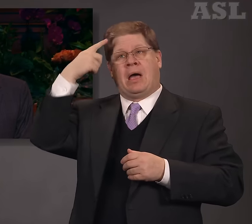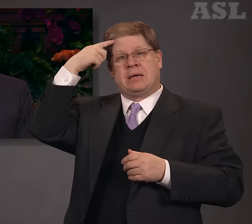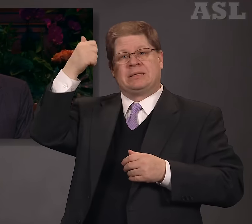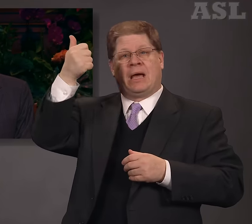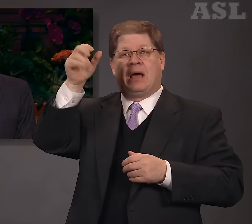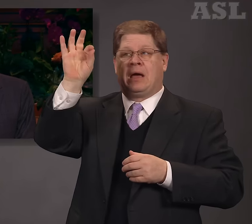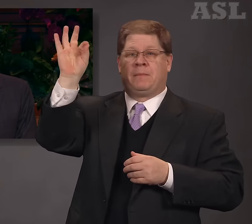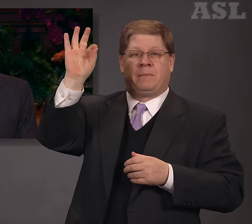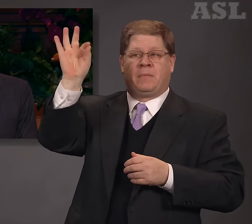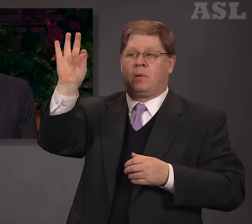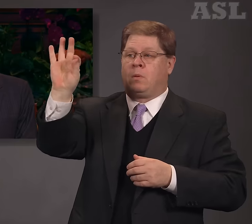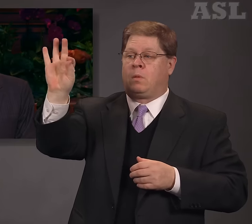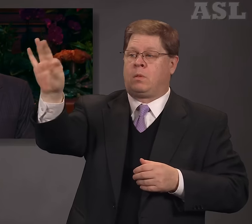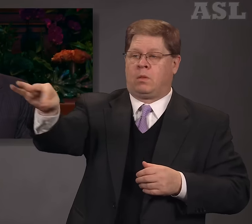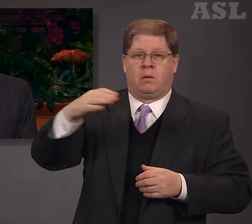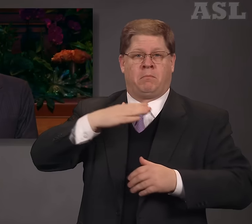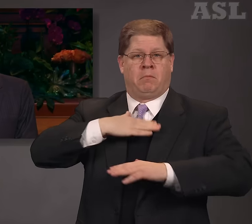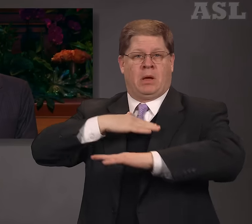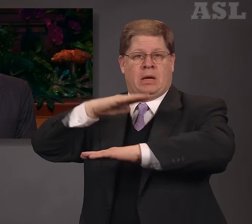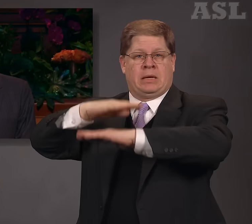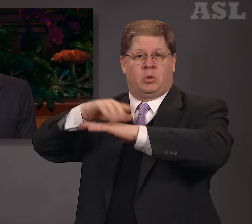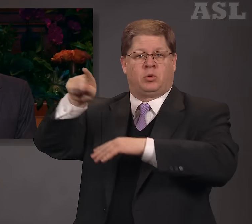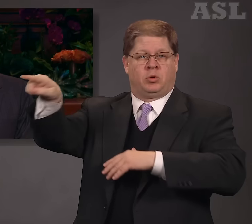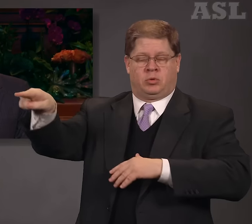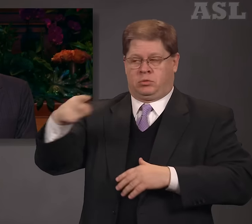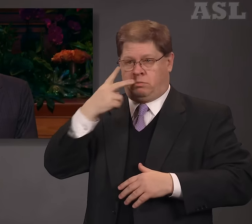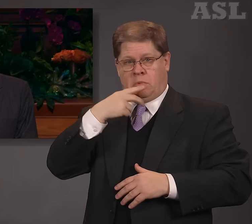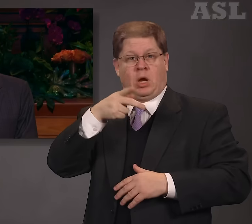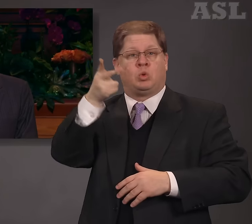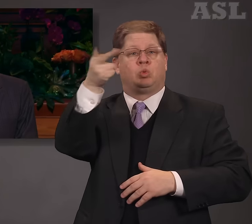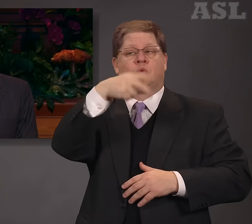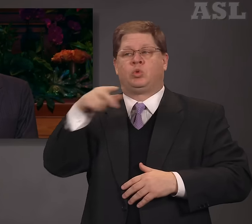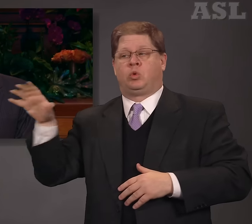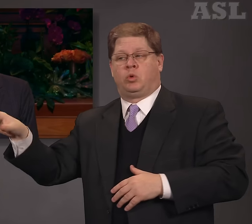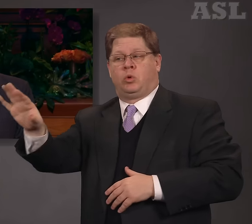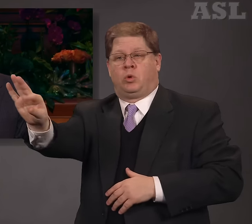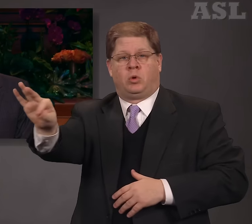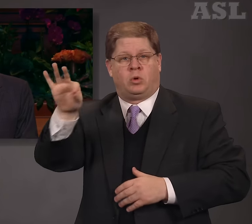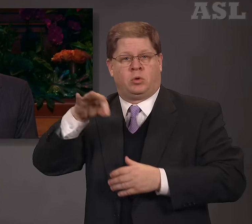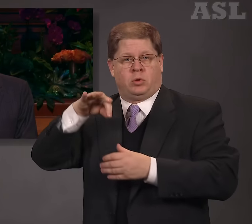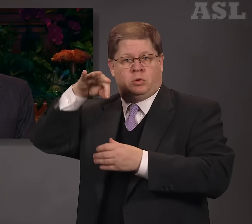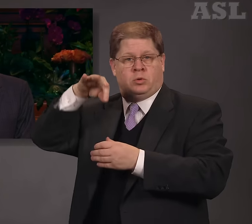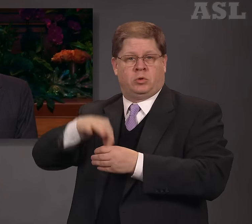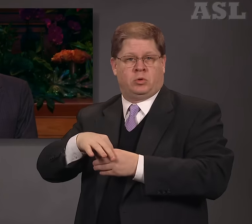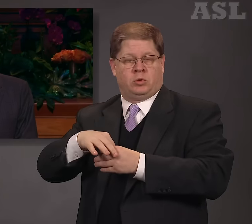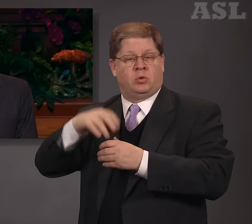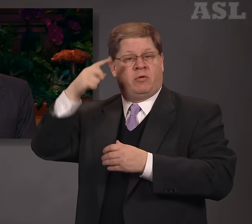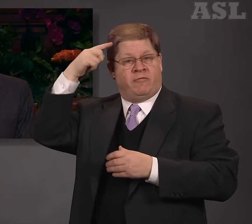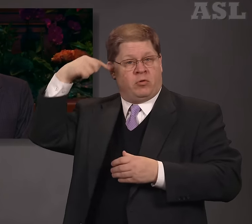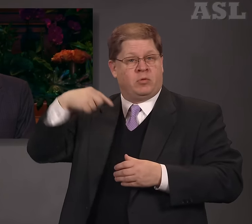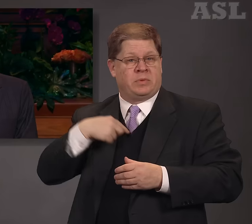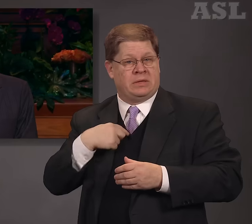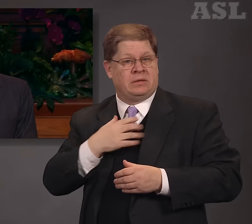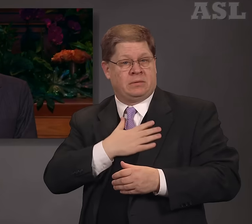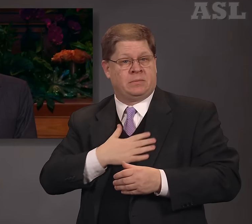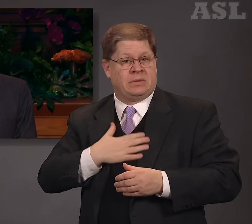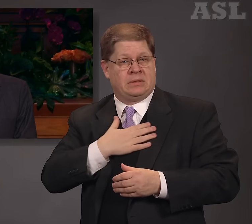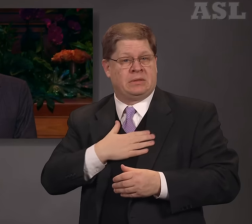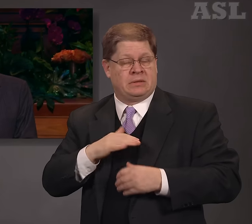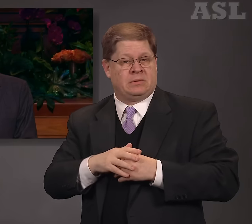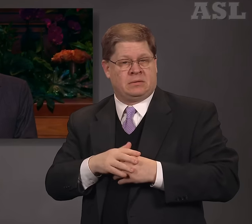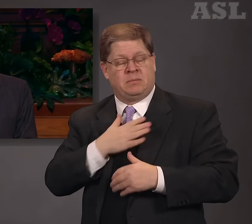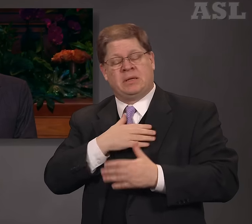touching. I placed a dime on the counter earlier this morning. "I am so grateful to offer my fast